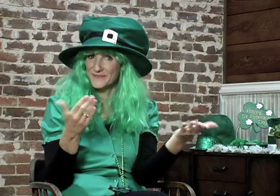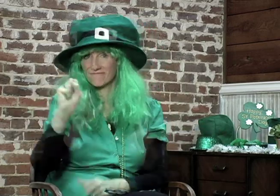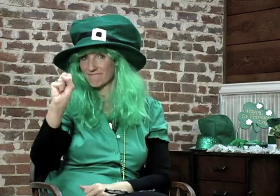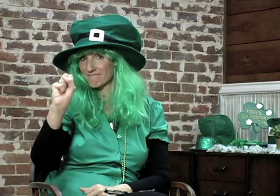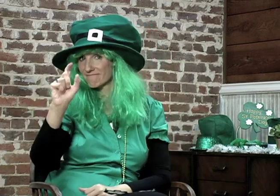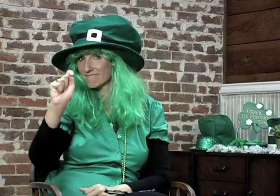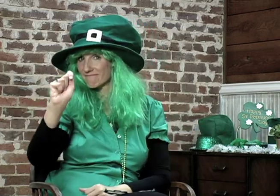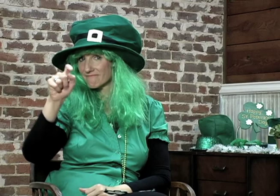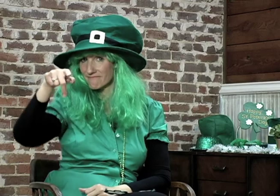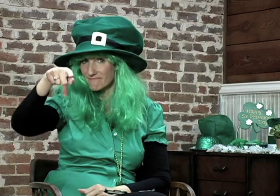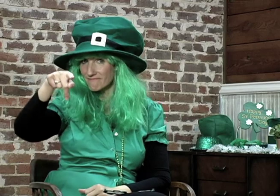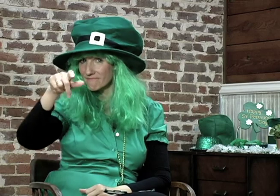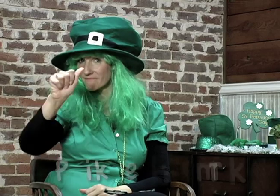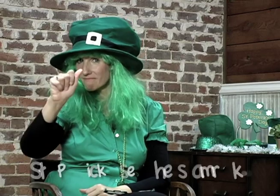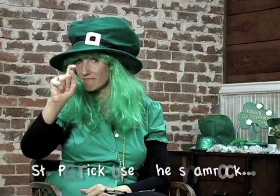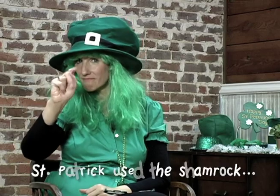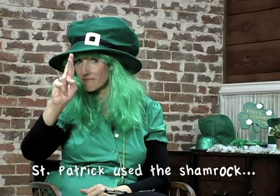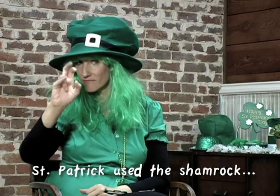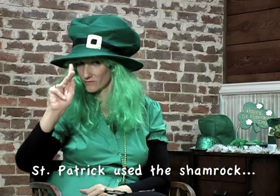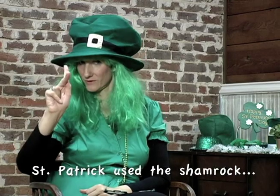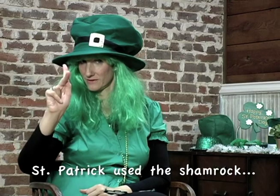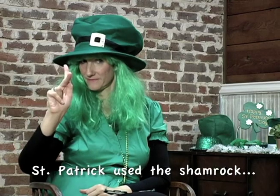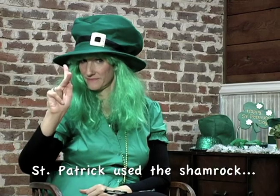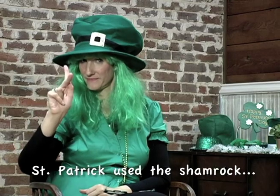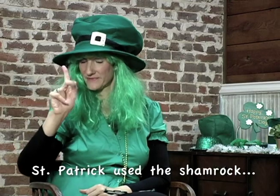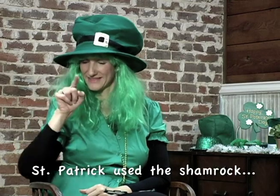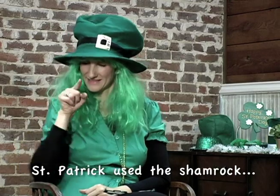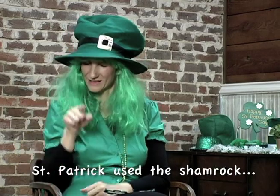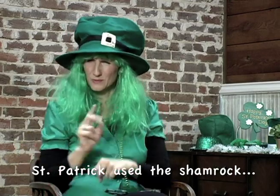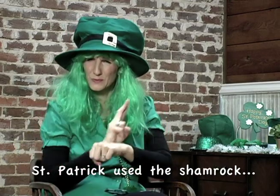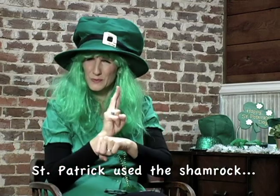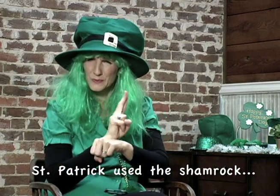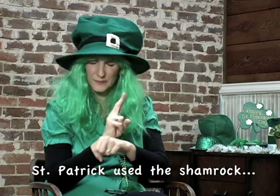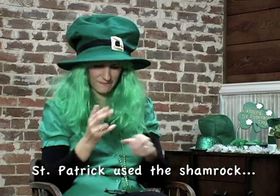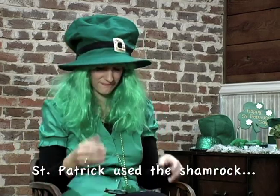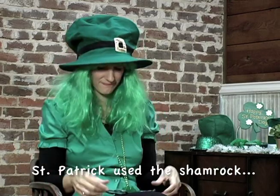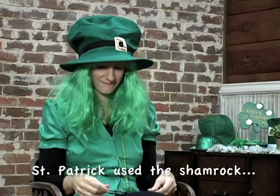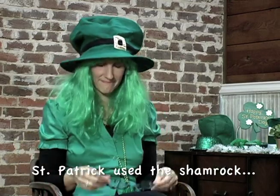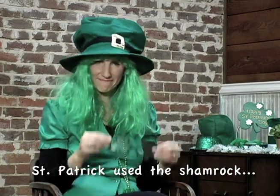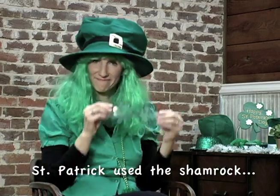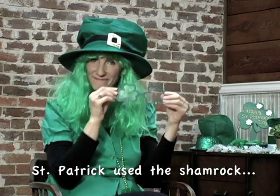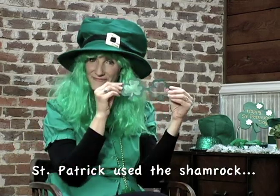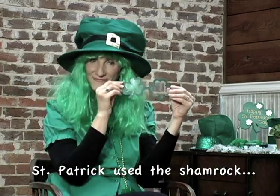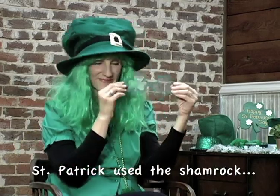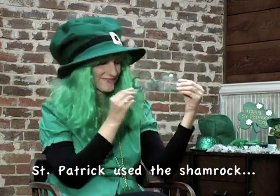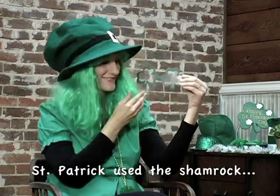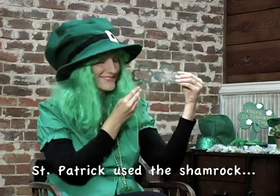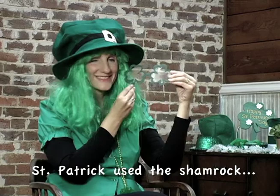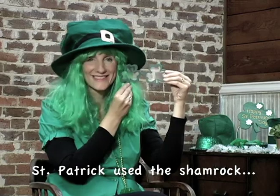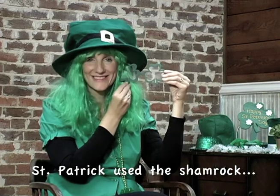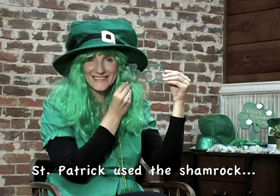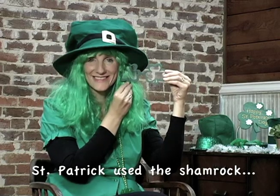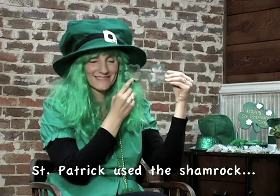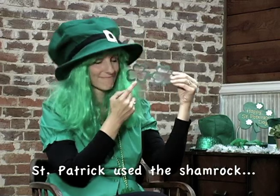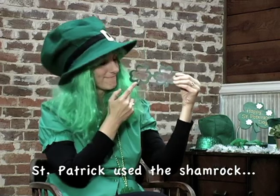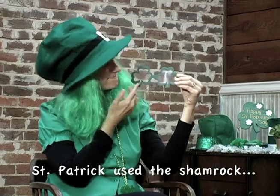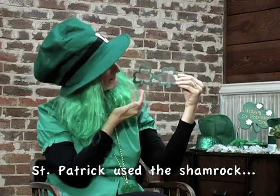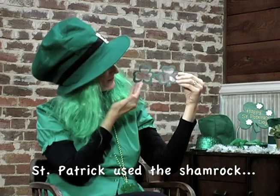life that St. Patrick, his history, was that he used